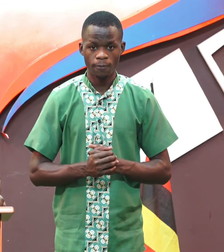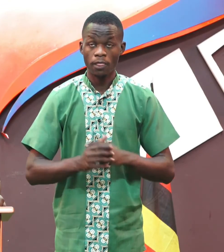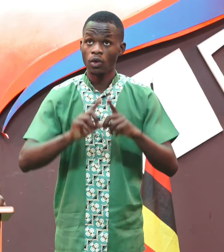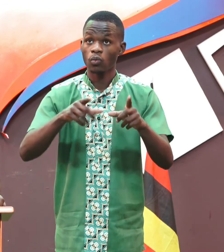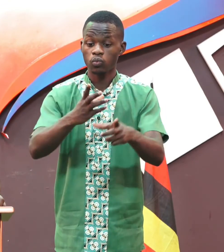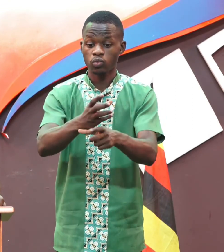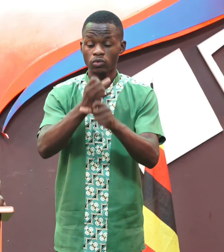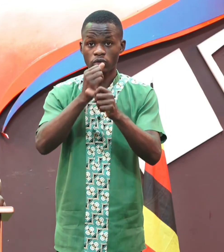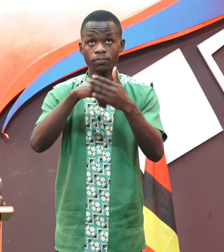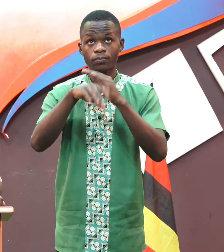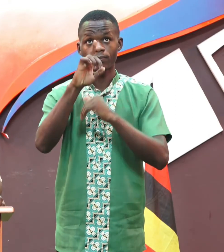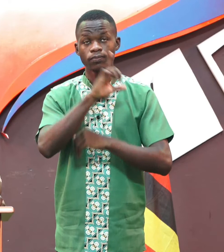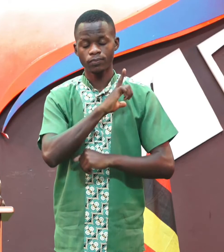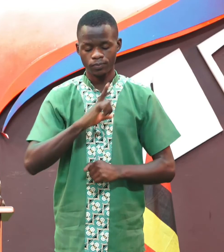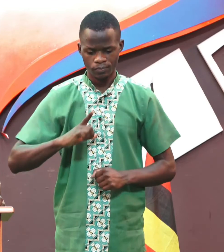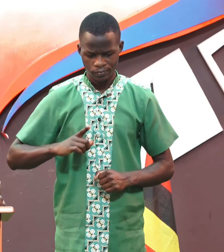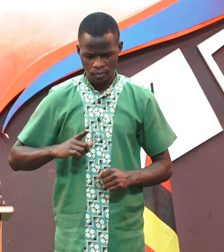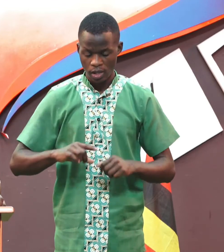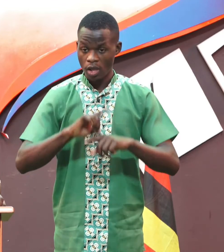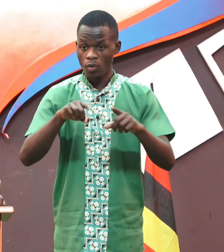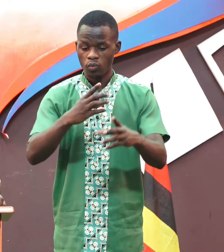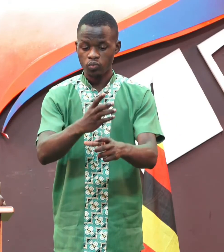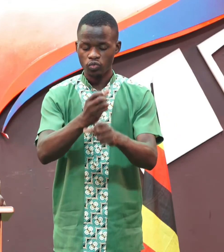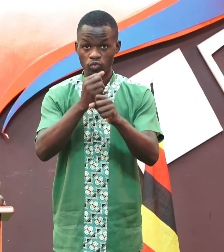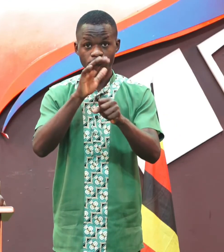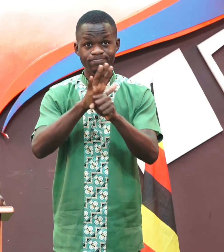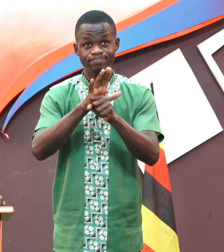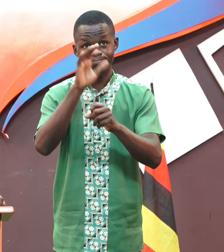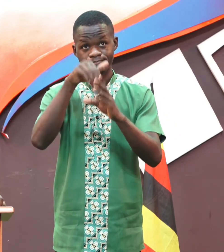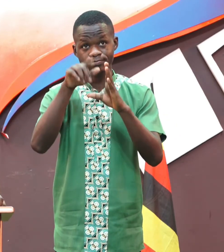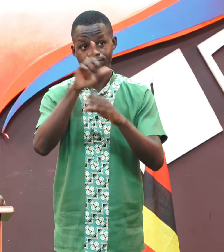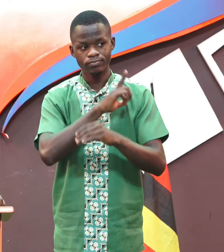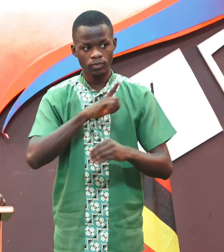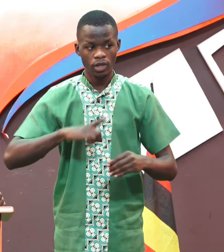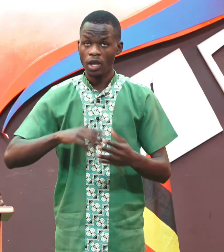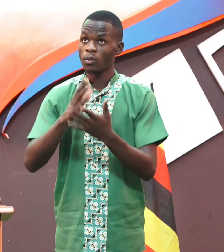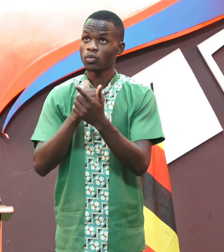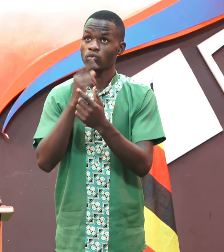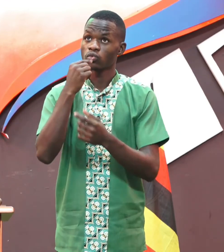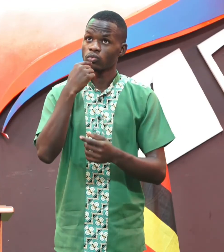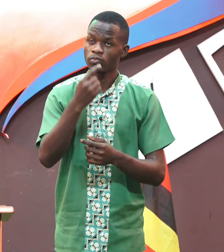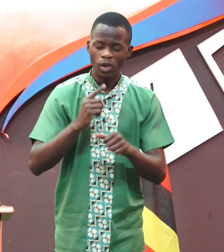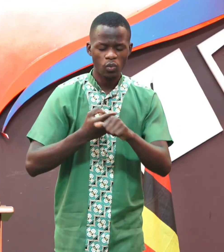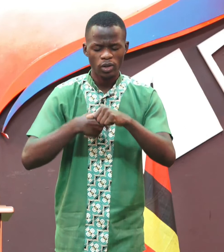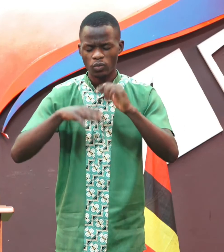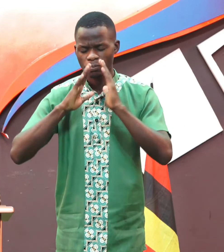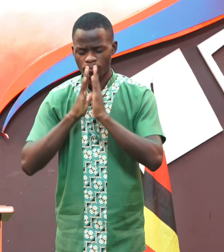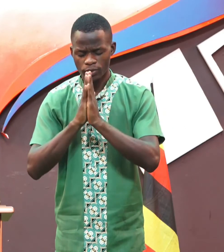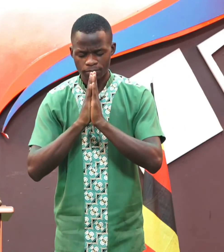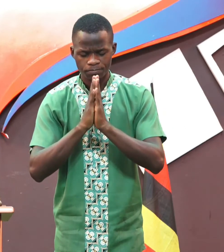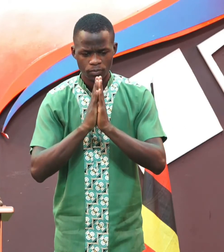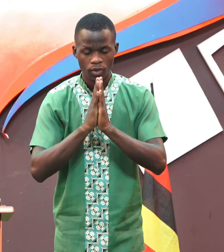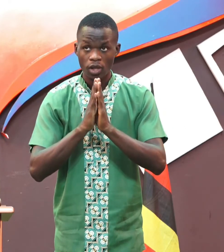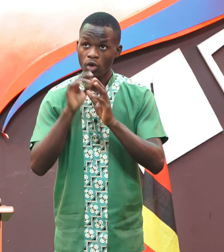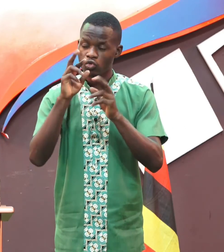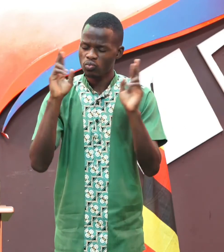Tukwesize nnyo Mukama. We trust you, Lord. Tukwesize nnyo Yesu. We trust you, Lord. Watugamba nti bwe tusaba. You say that if we pray,